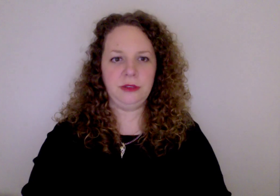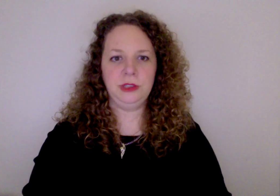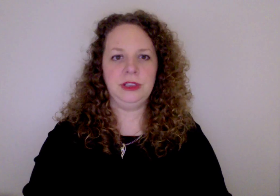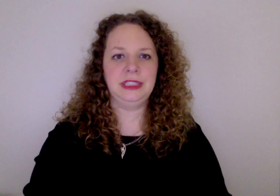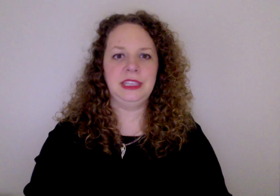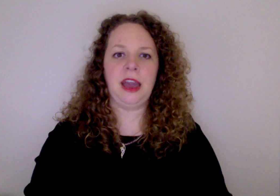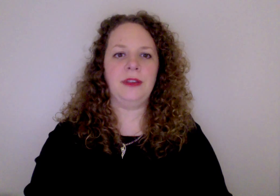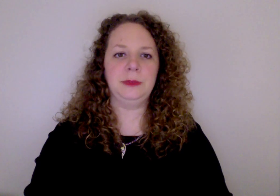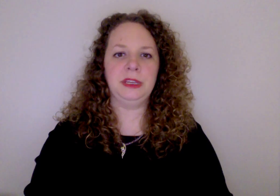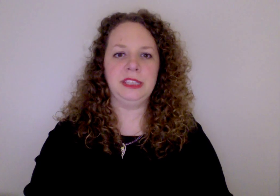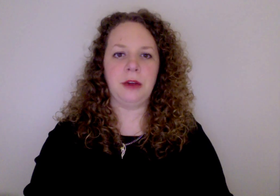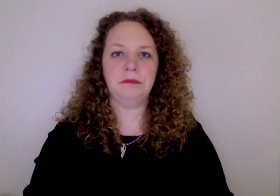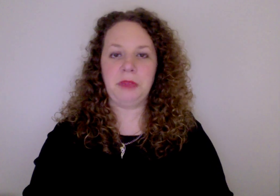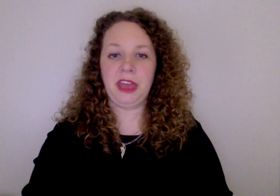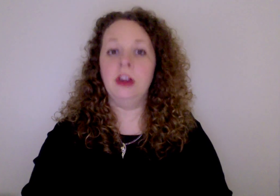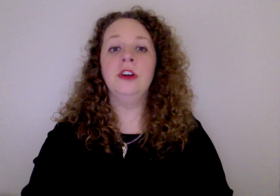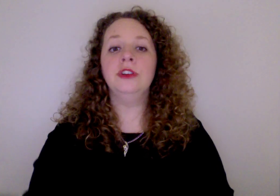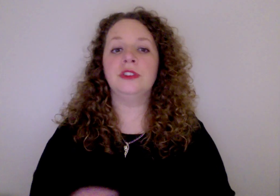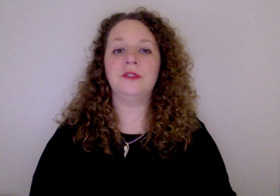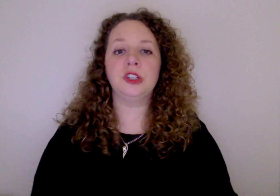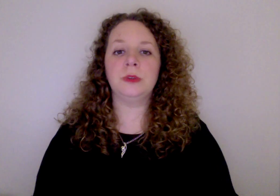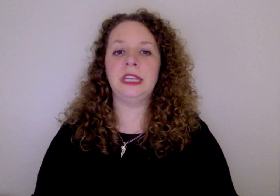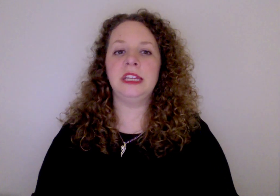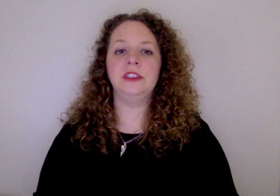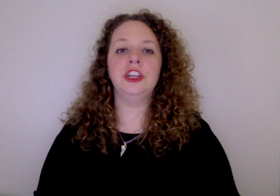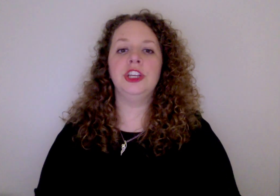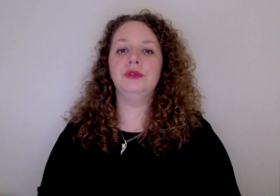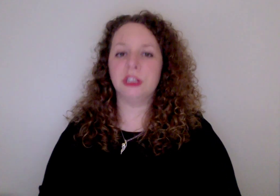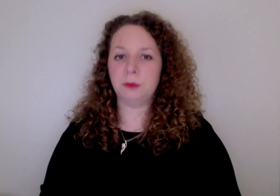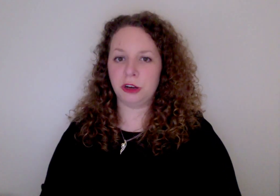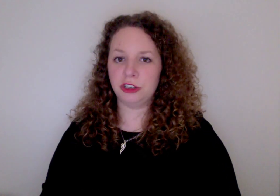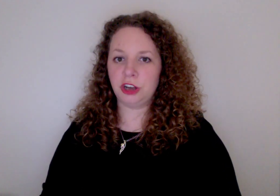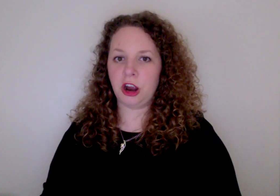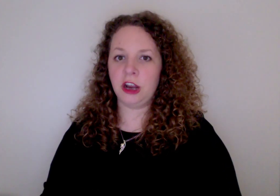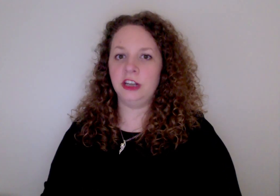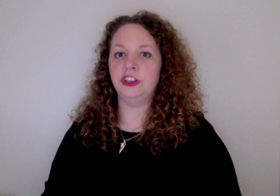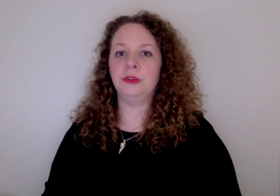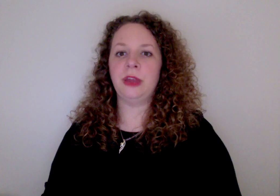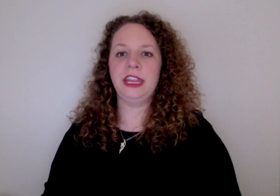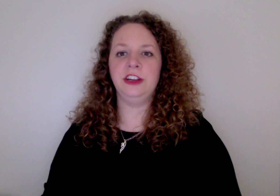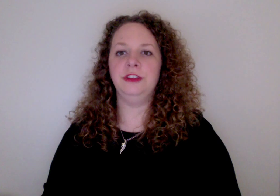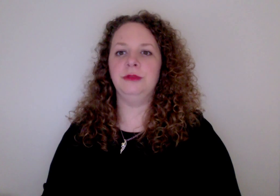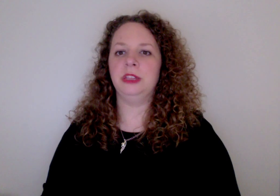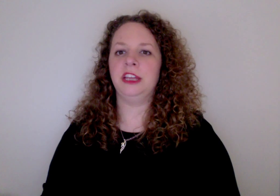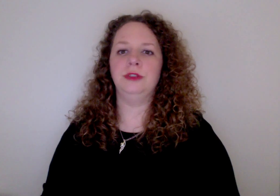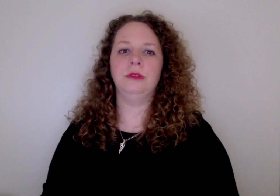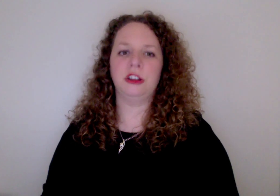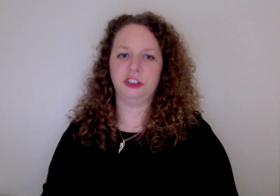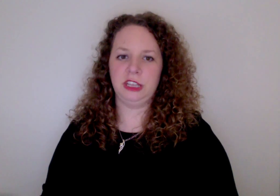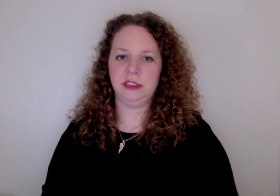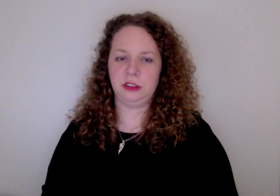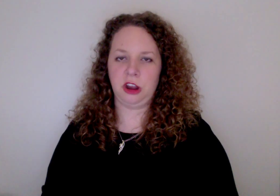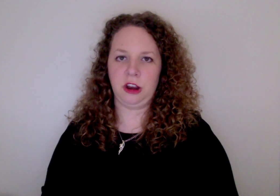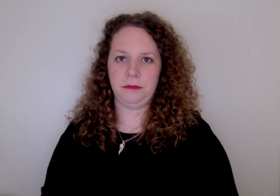so you can see how this plays out, okay? So the first one is you just parked your car and on your way here you realize you locked your keys in the car,